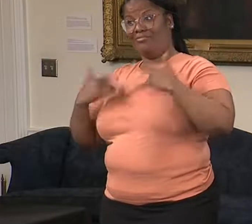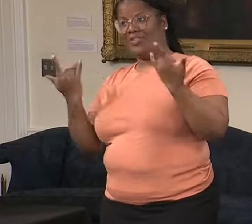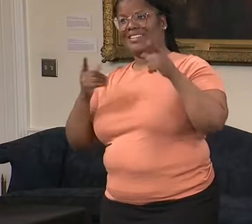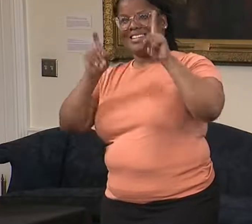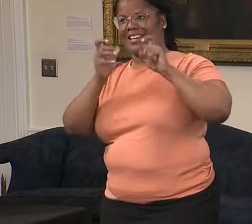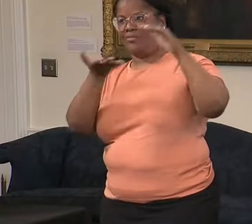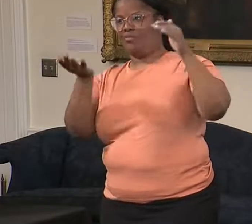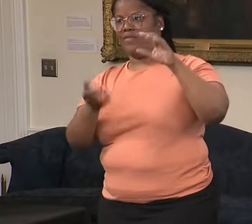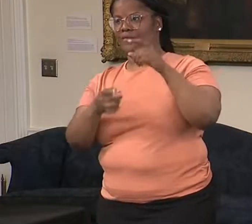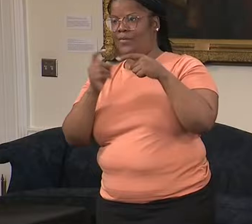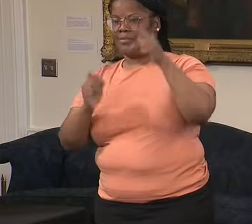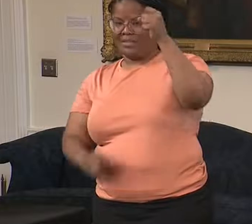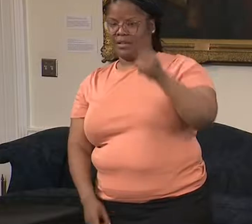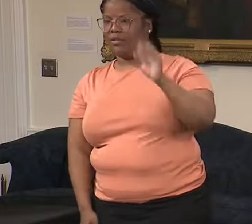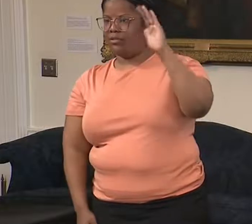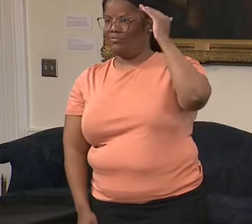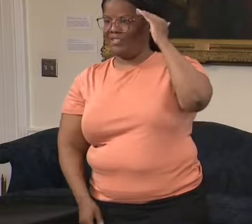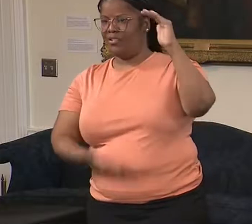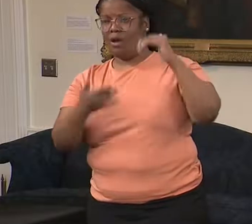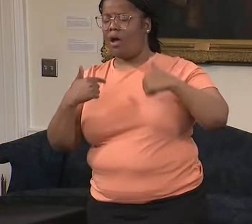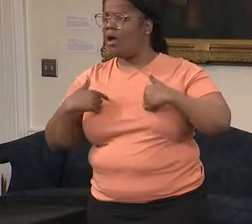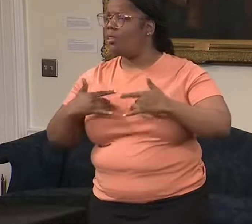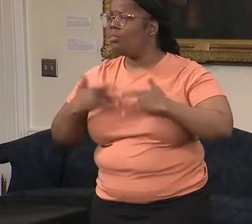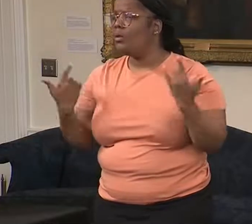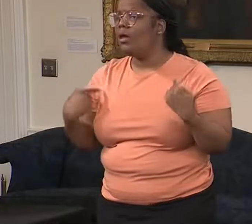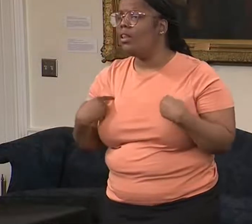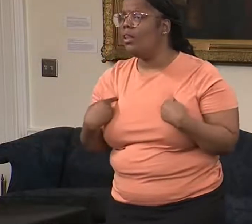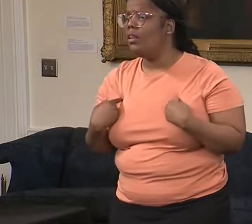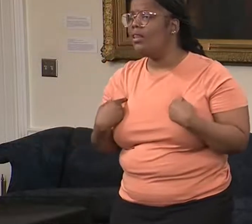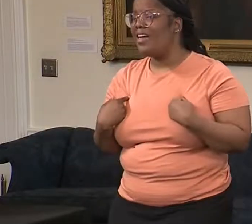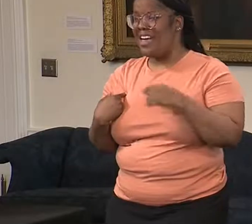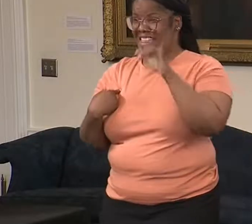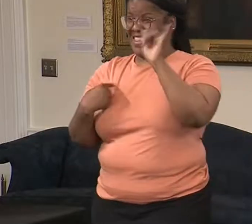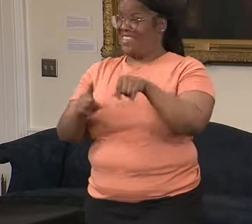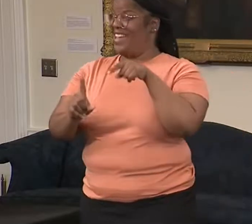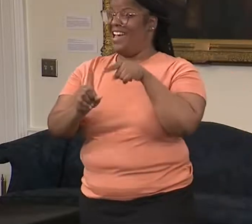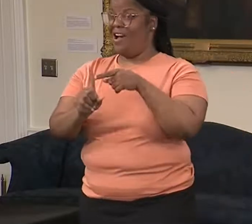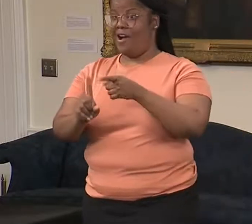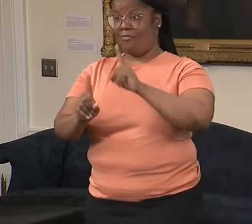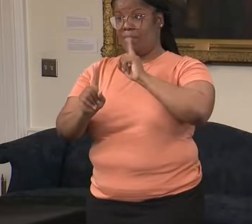biggest accomplishments throughout this pandemic. The report was partisan nonsense.